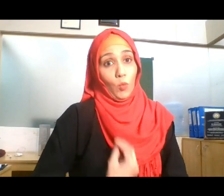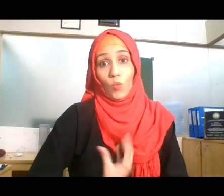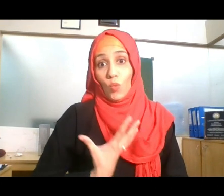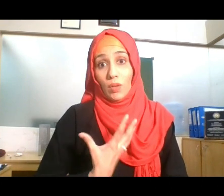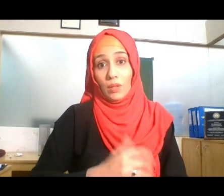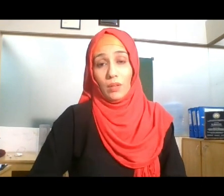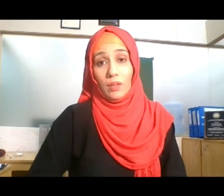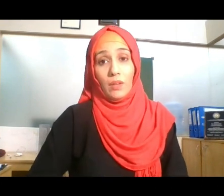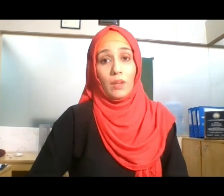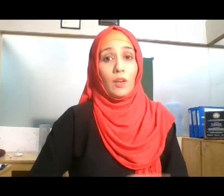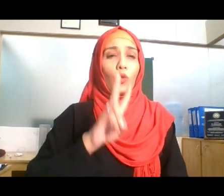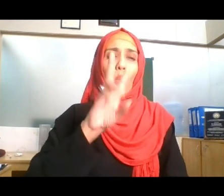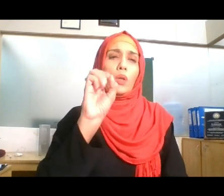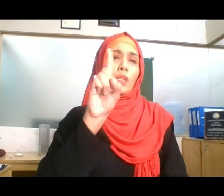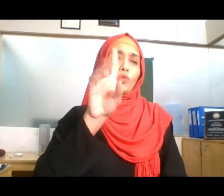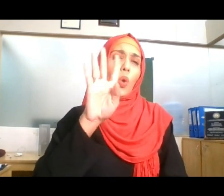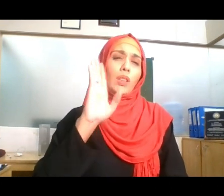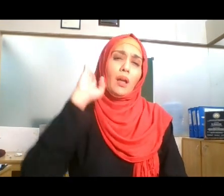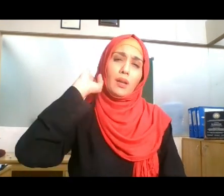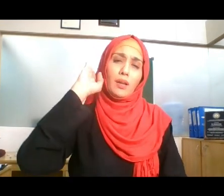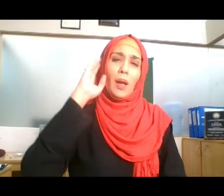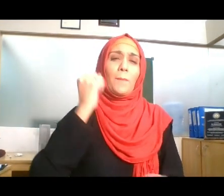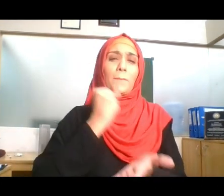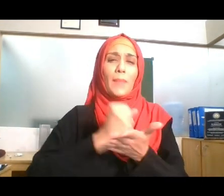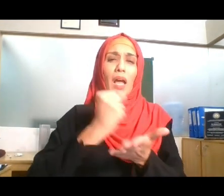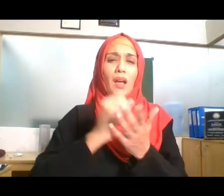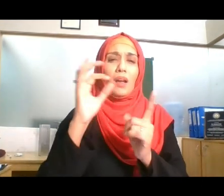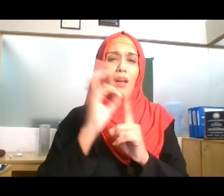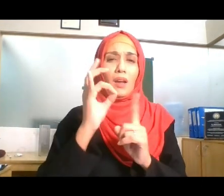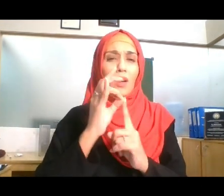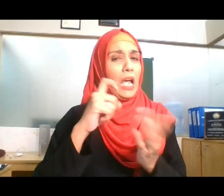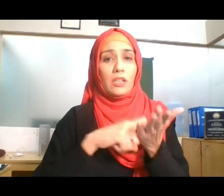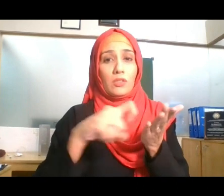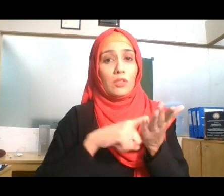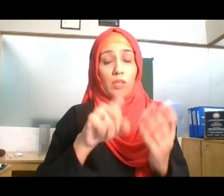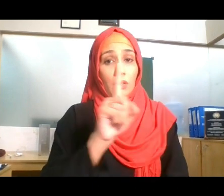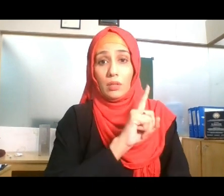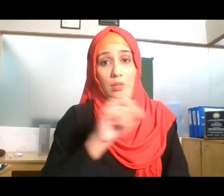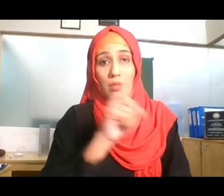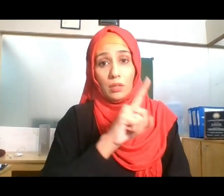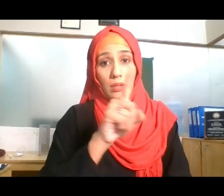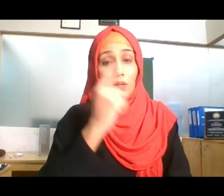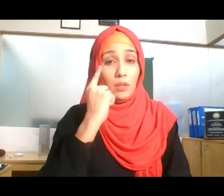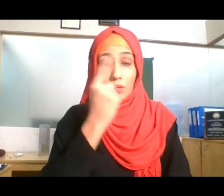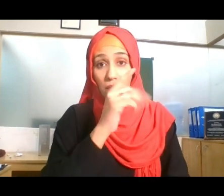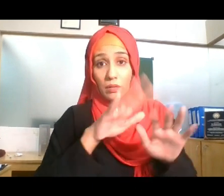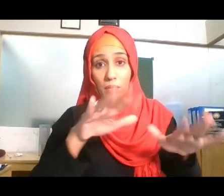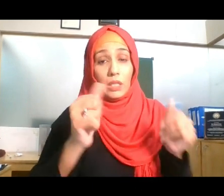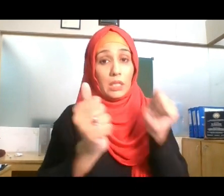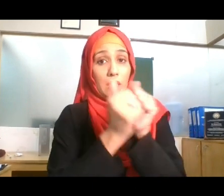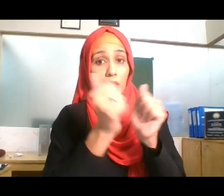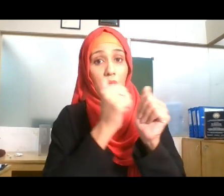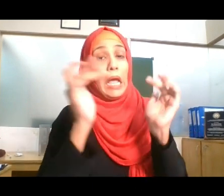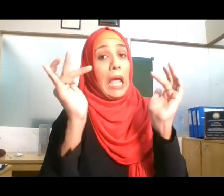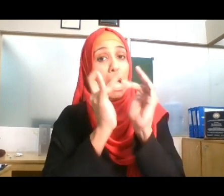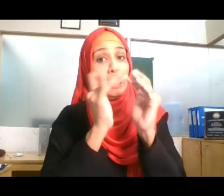before 2014, banks in Pakistan would not allow people with visual impairment to use internet